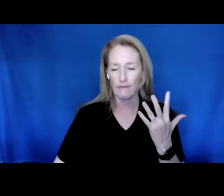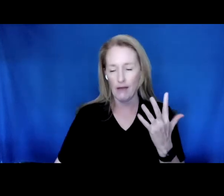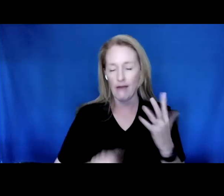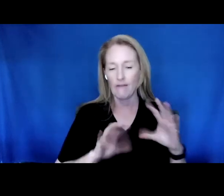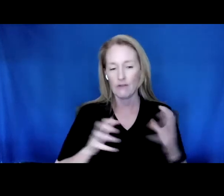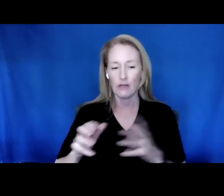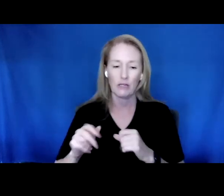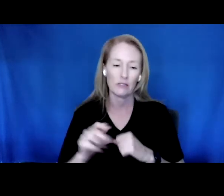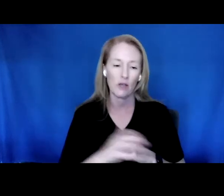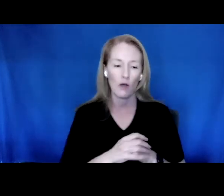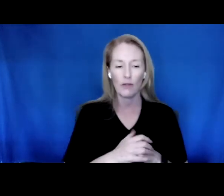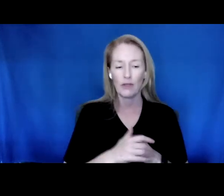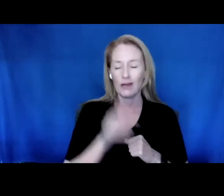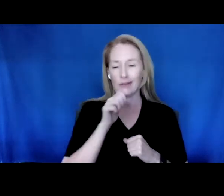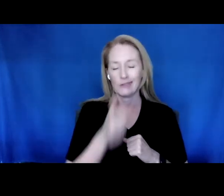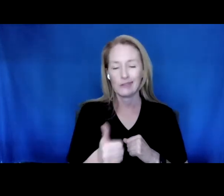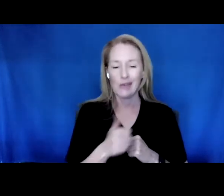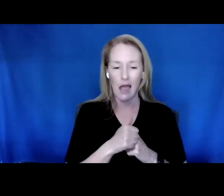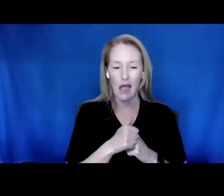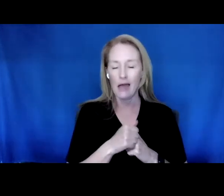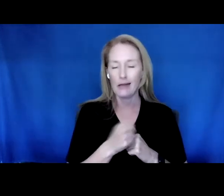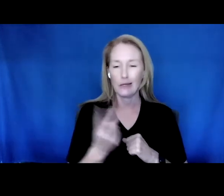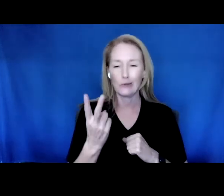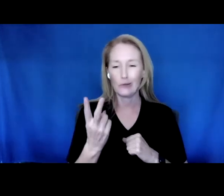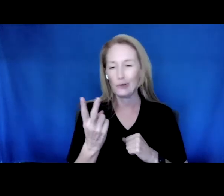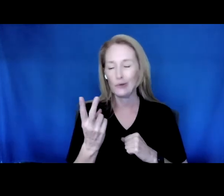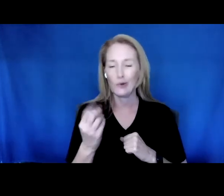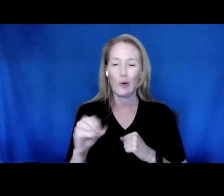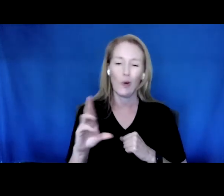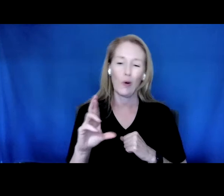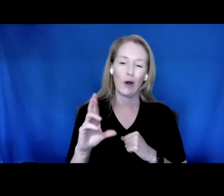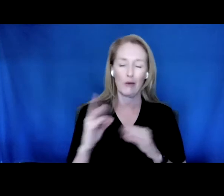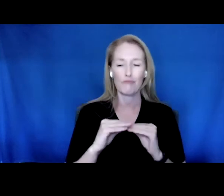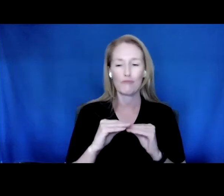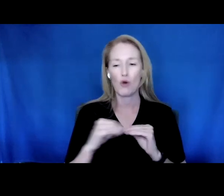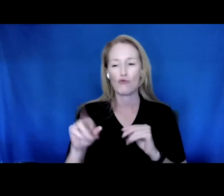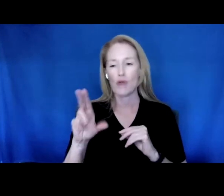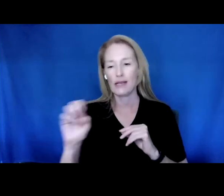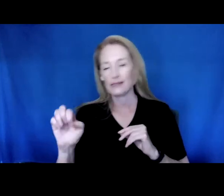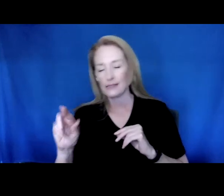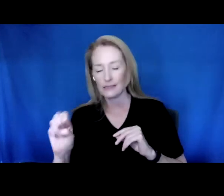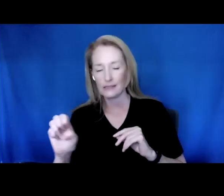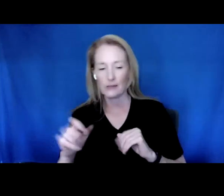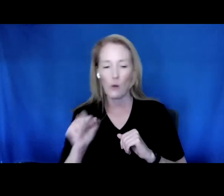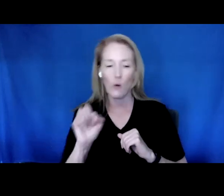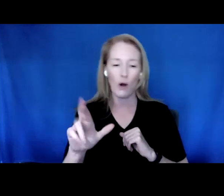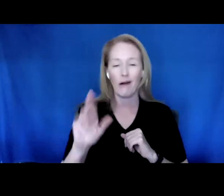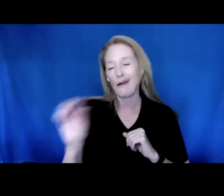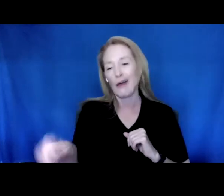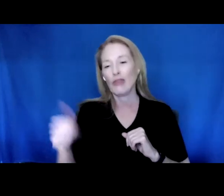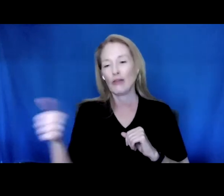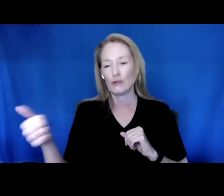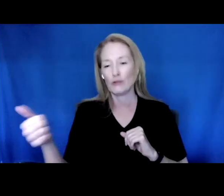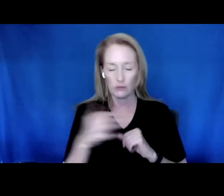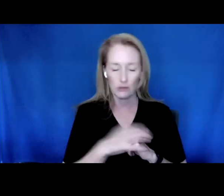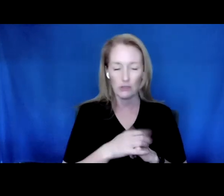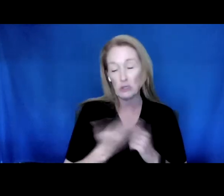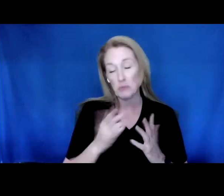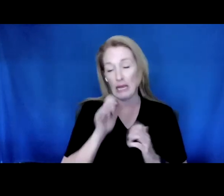category for people to select into. So we may not be accurately capturing the race of the fetus or the